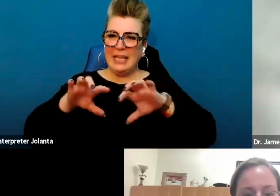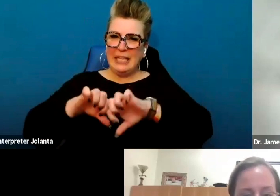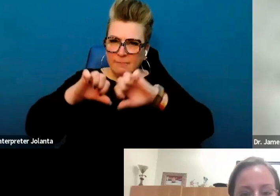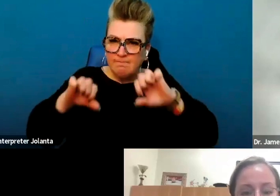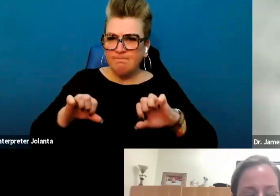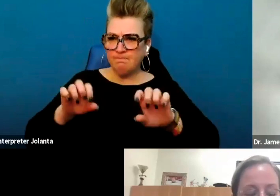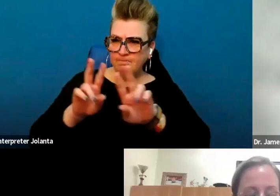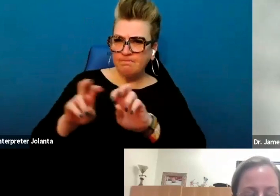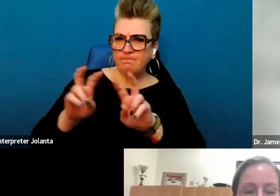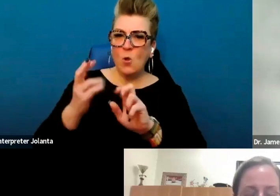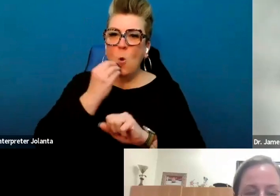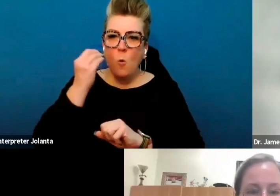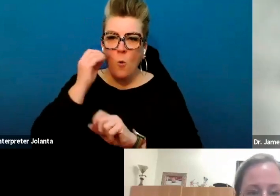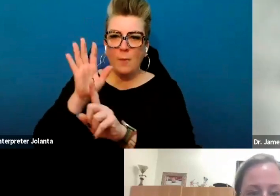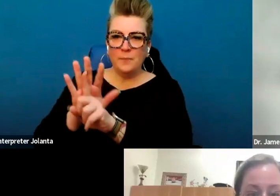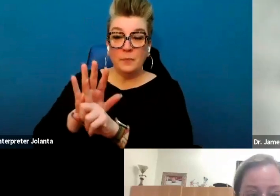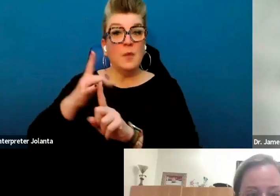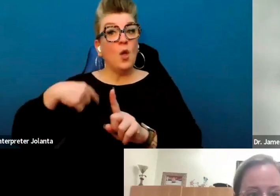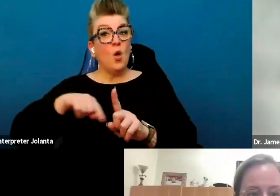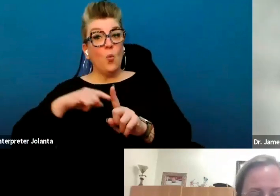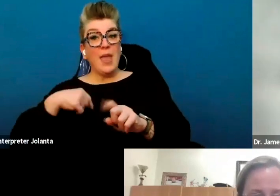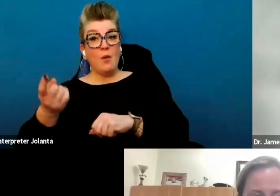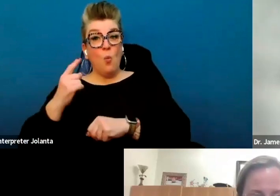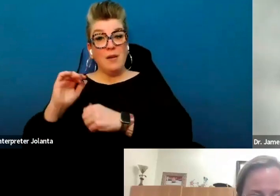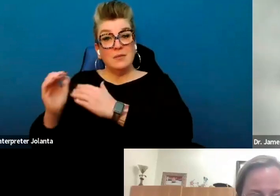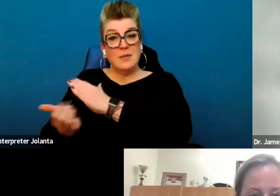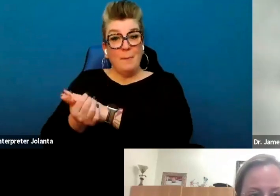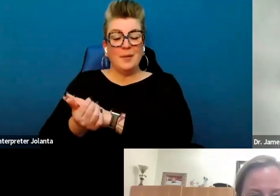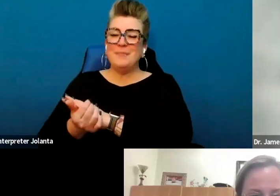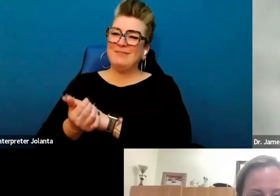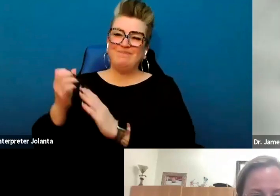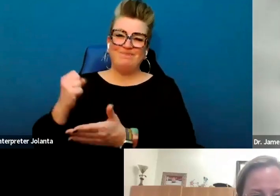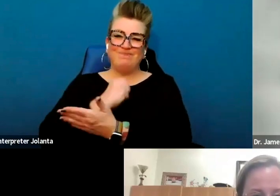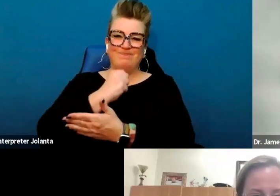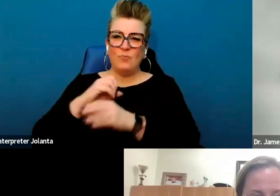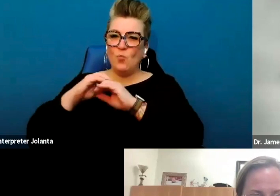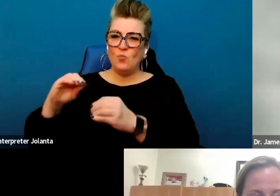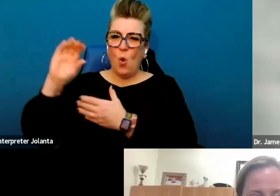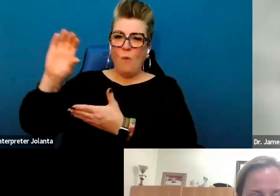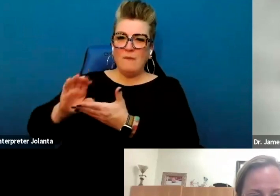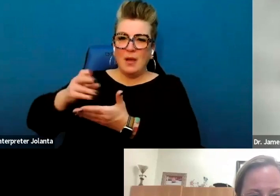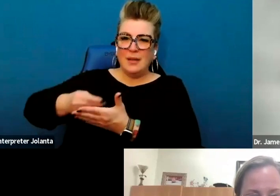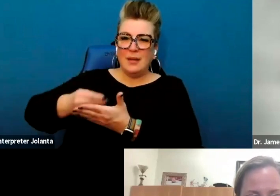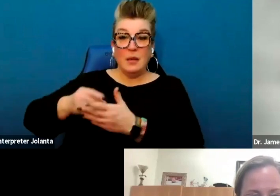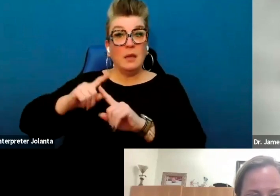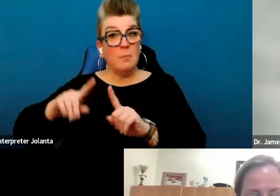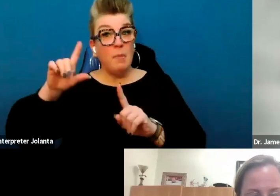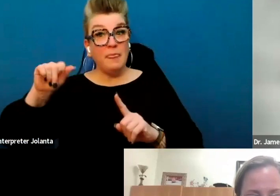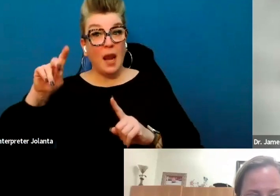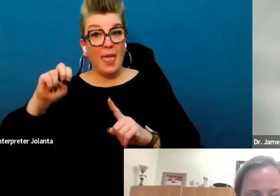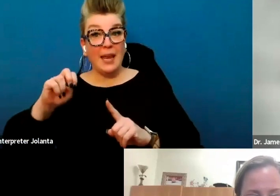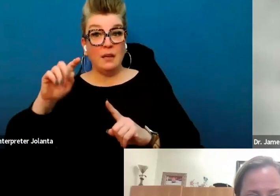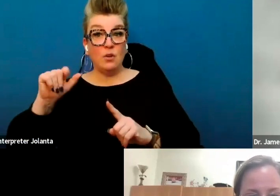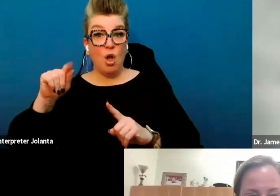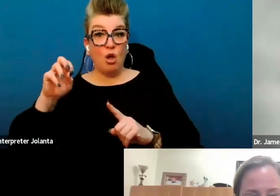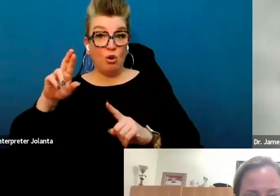characteristics in the home. We did have a supplement out that wasn't funded, but we did want to, in this late talker project, get into the home and